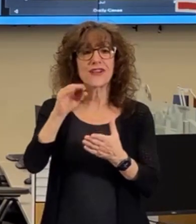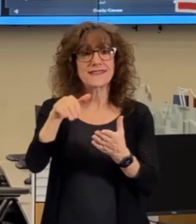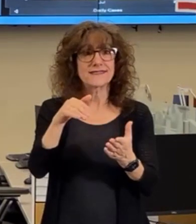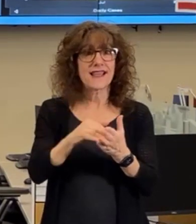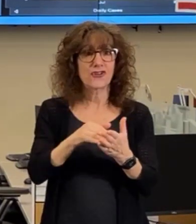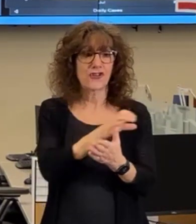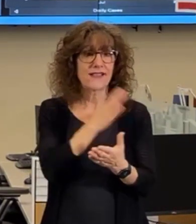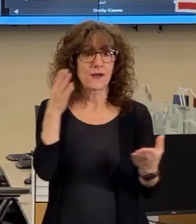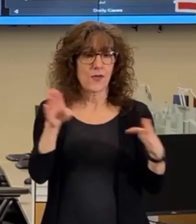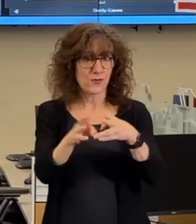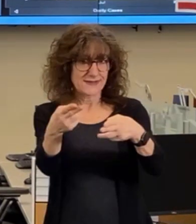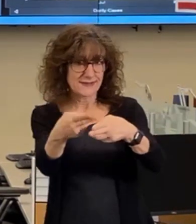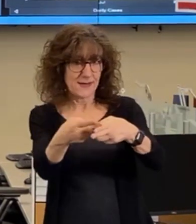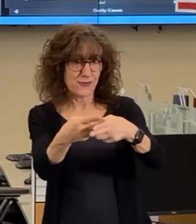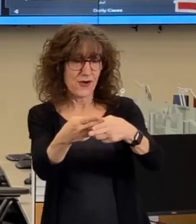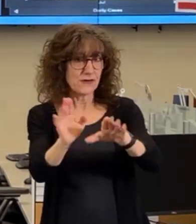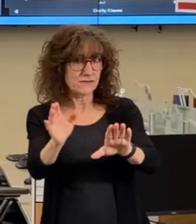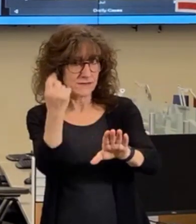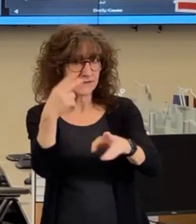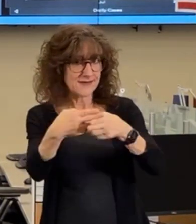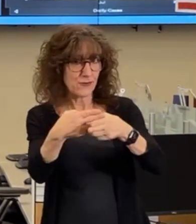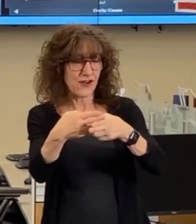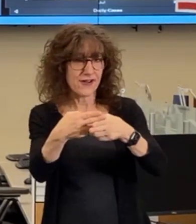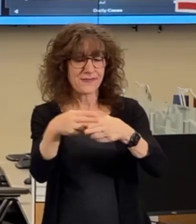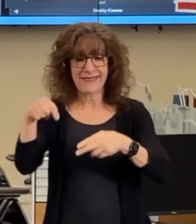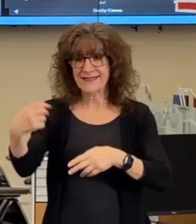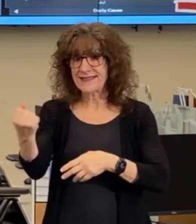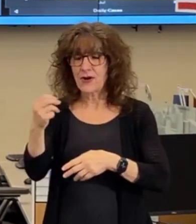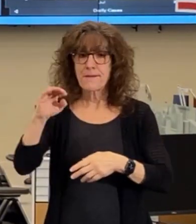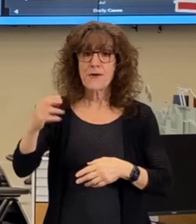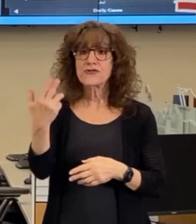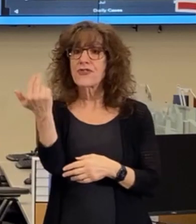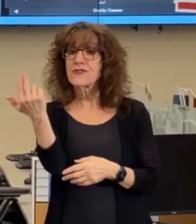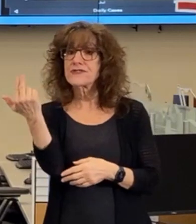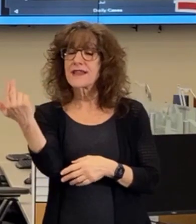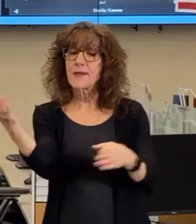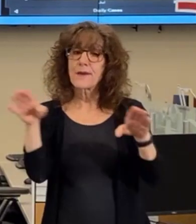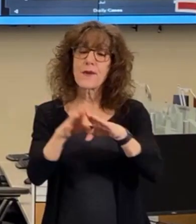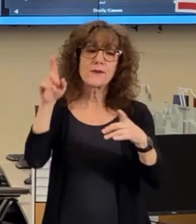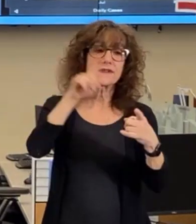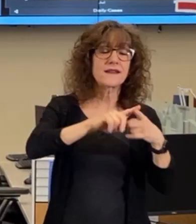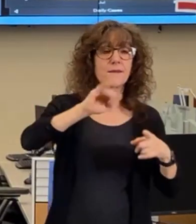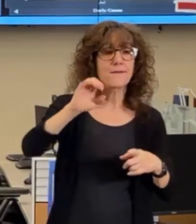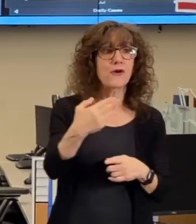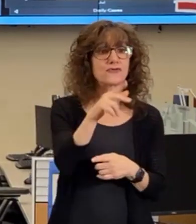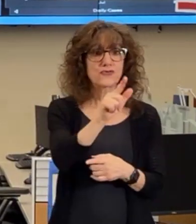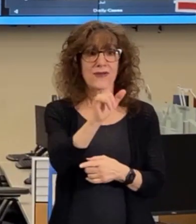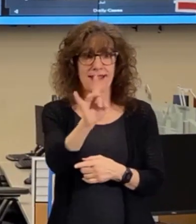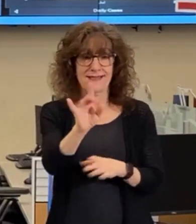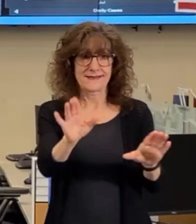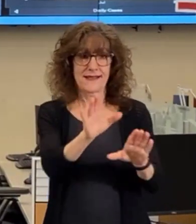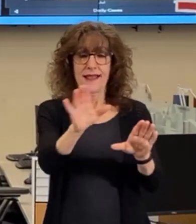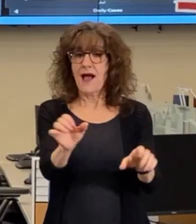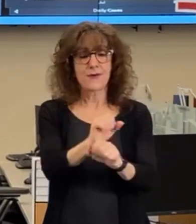close temporarily, just temporarily, from this Saturday, March 13th, through Sunday, March 28th. No